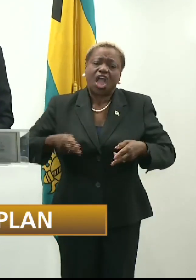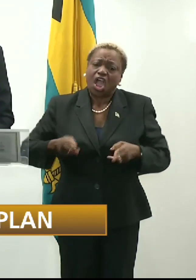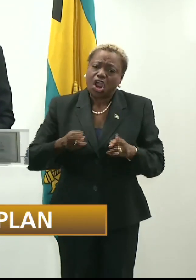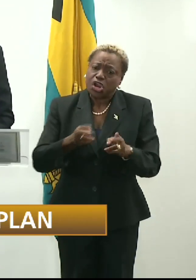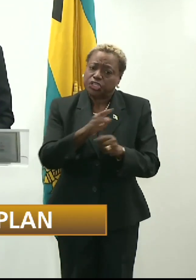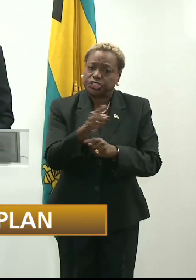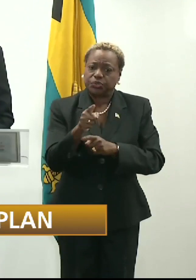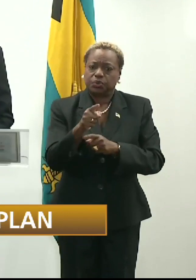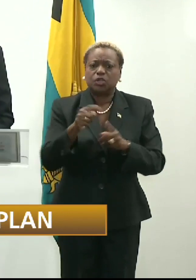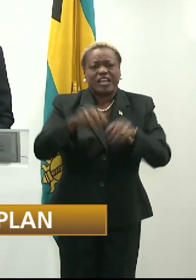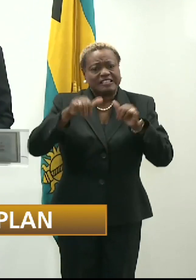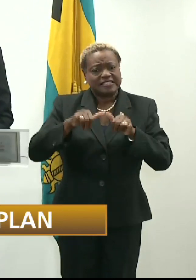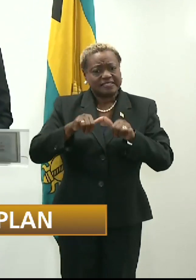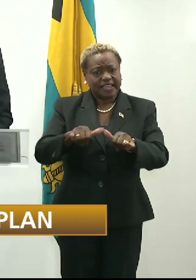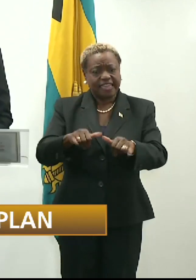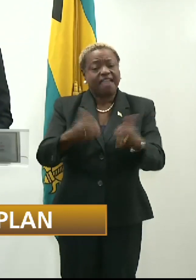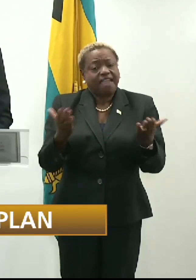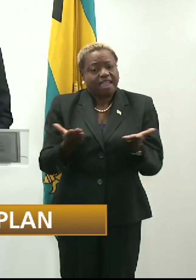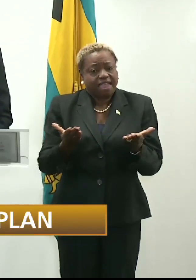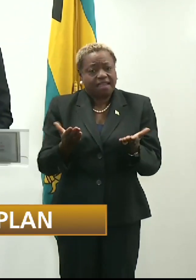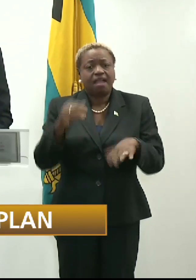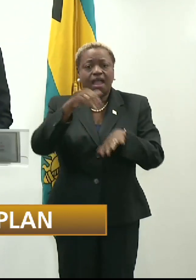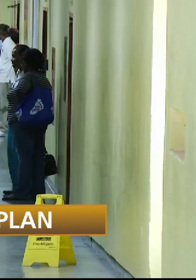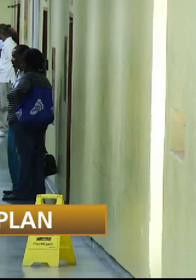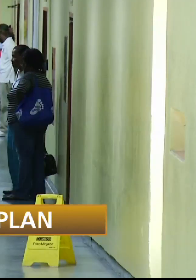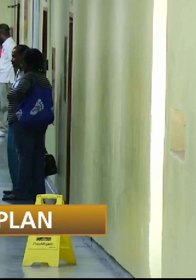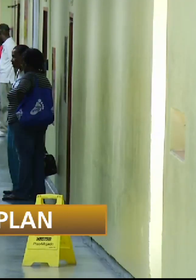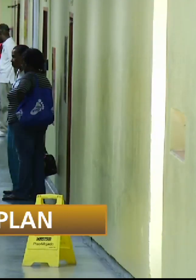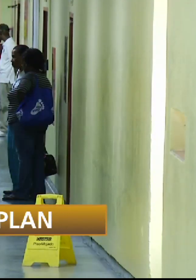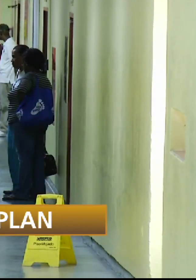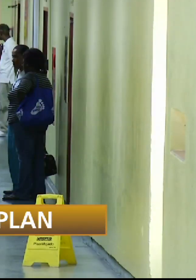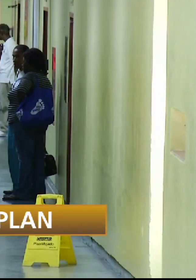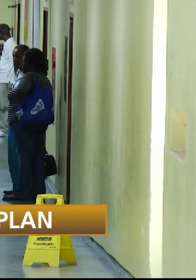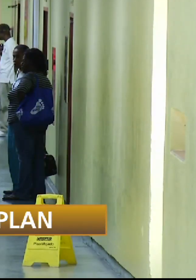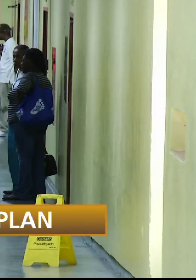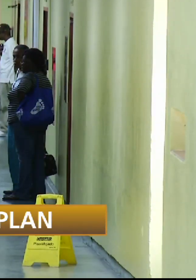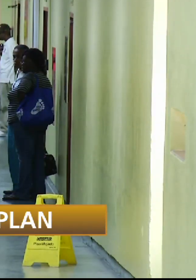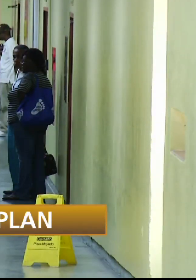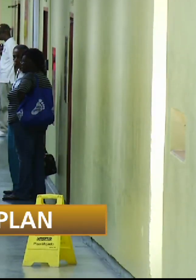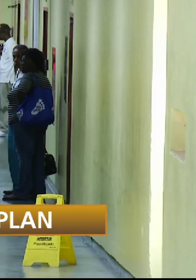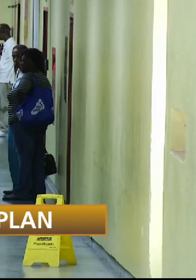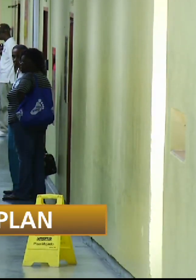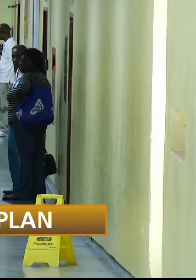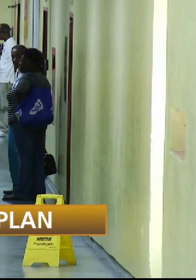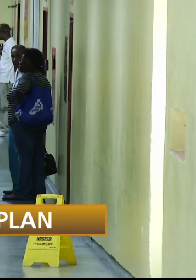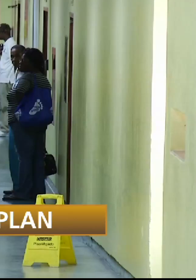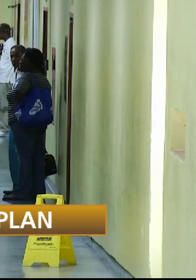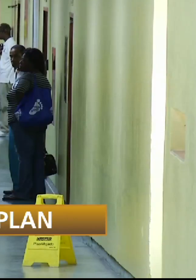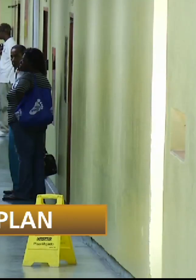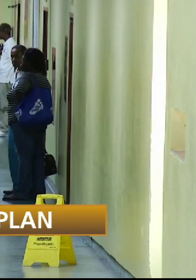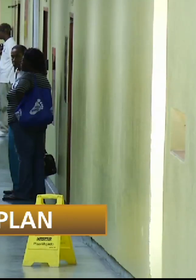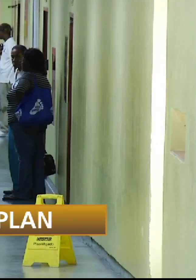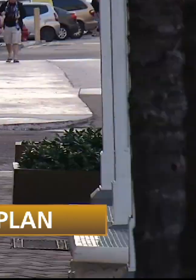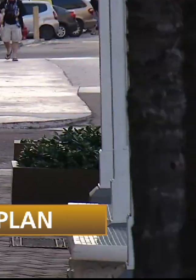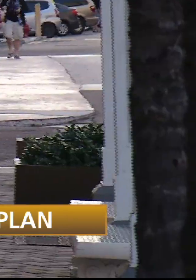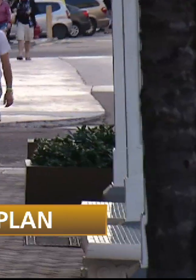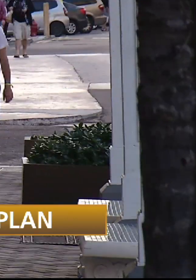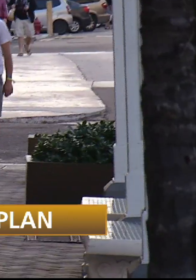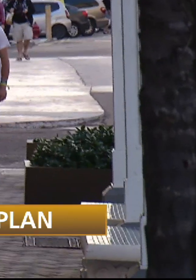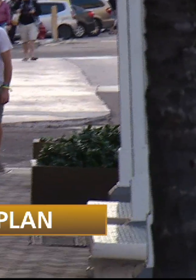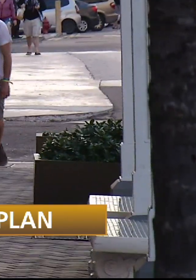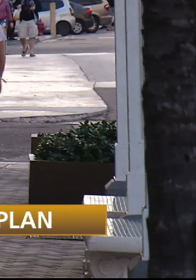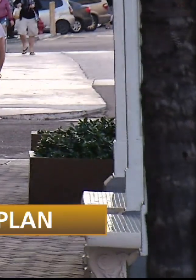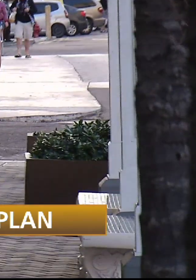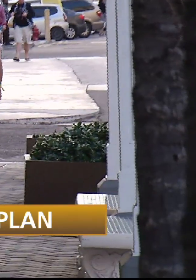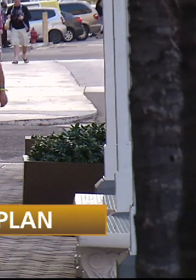you to remain here at home. The nation's leader also offered this advice to Bahamians and residents across the country: do